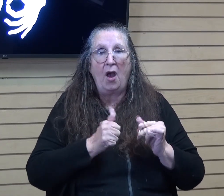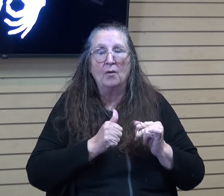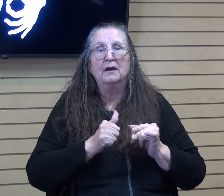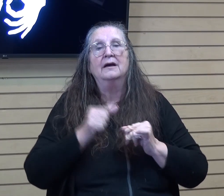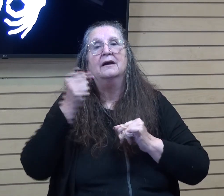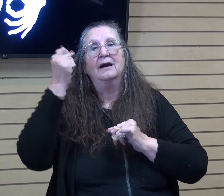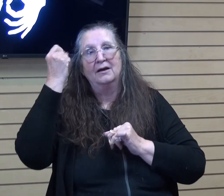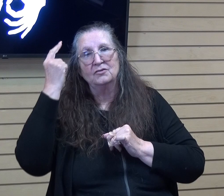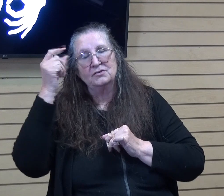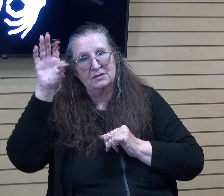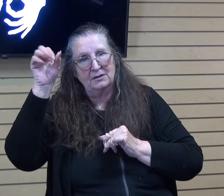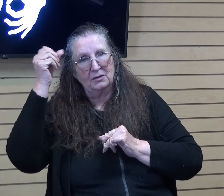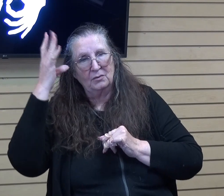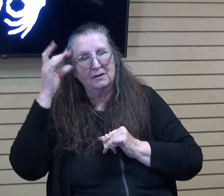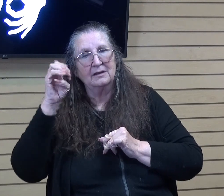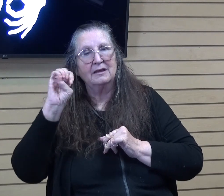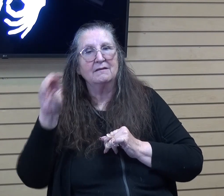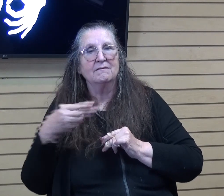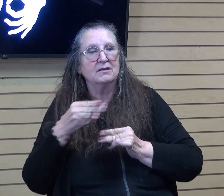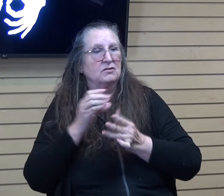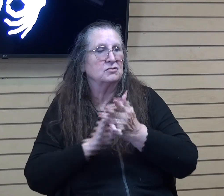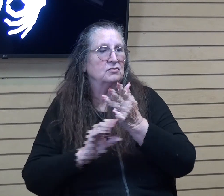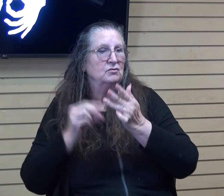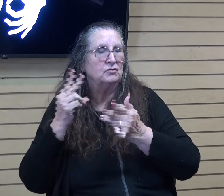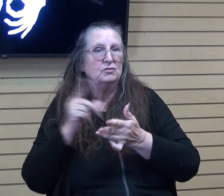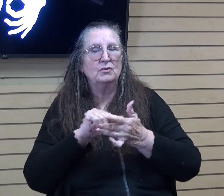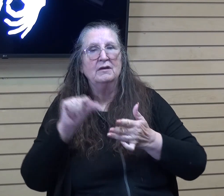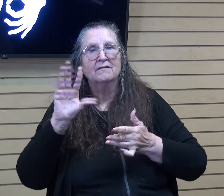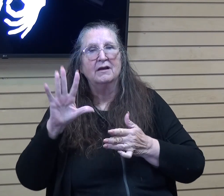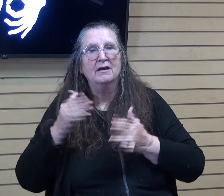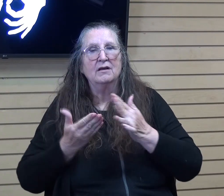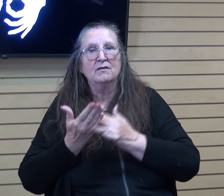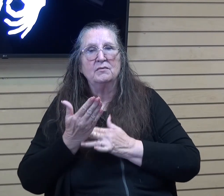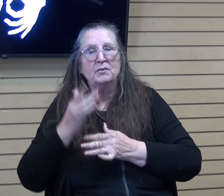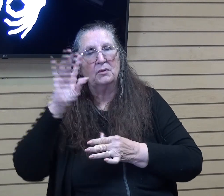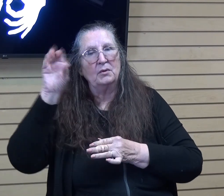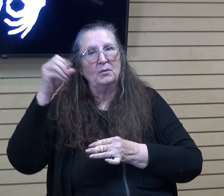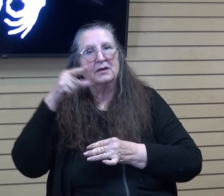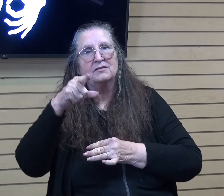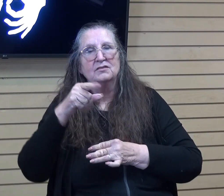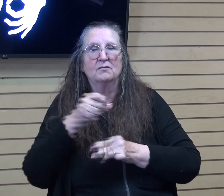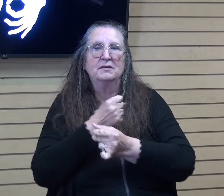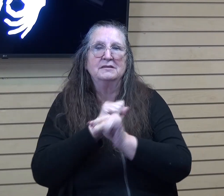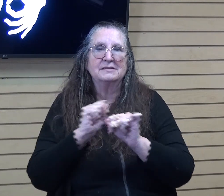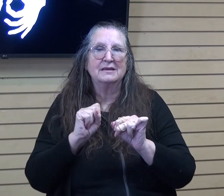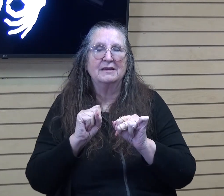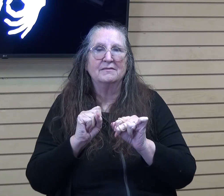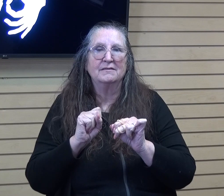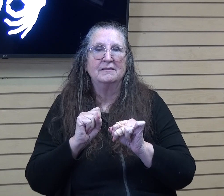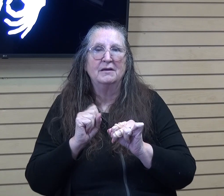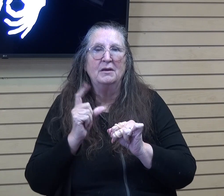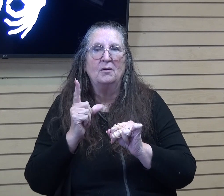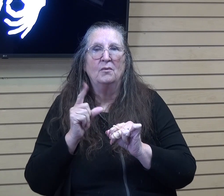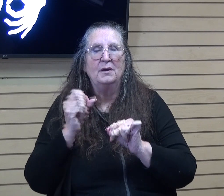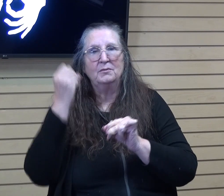Ephesians 2 verse 5, it is by grace that we've been saved. And another beautifying aspect of